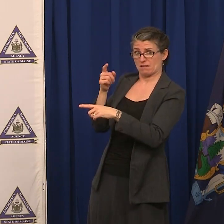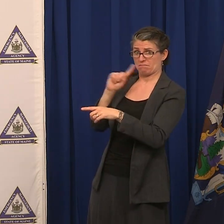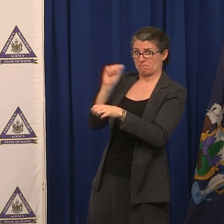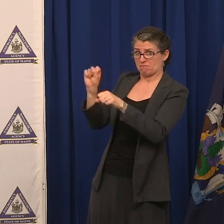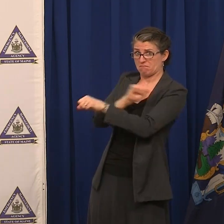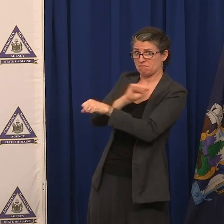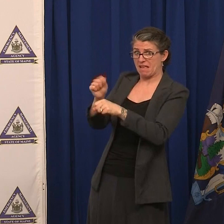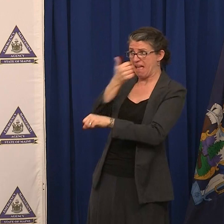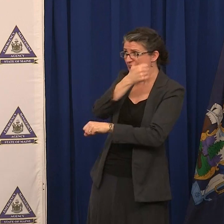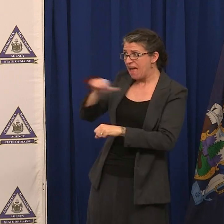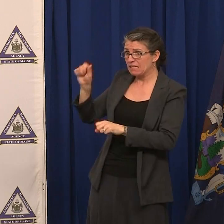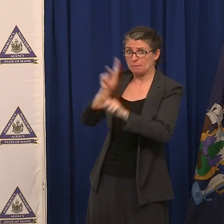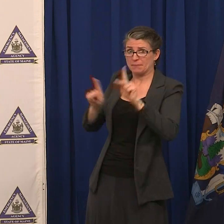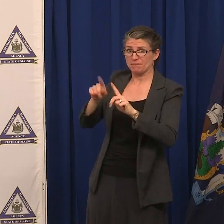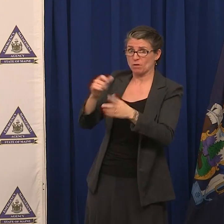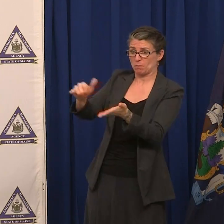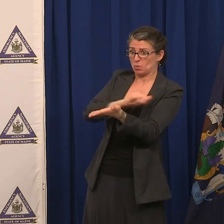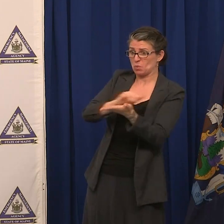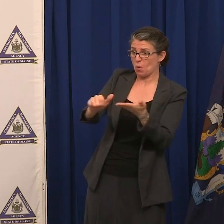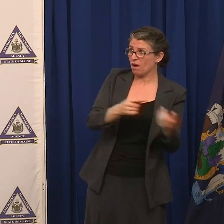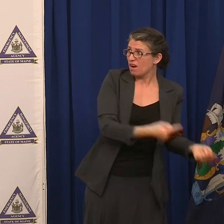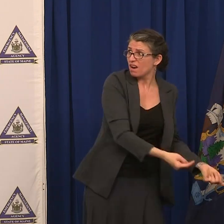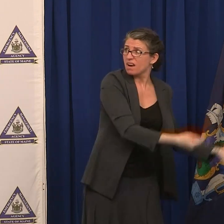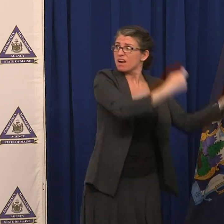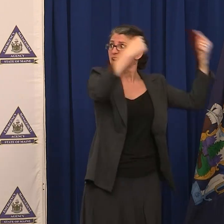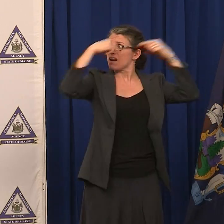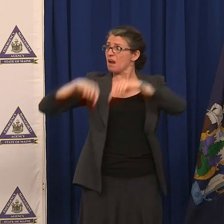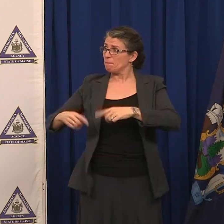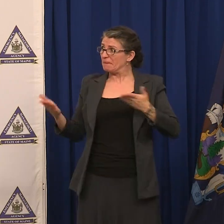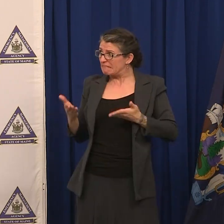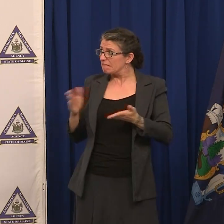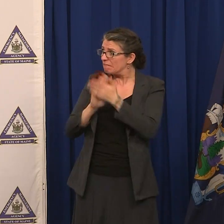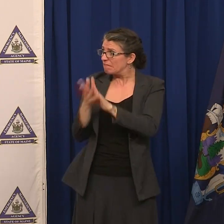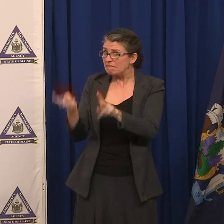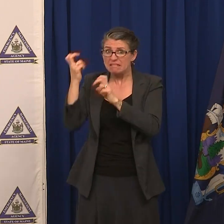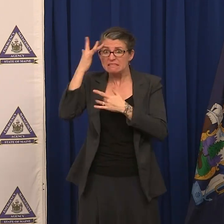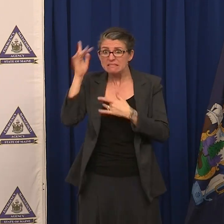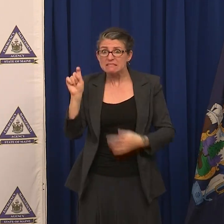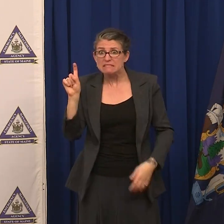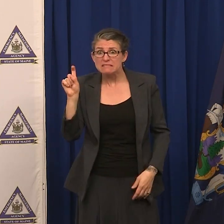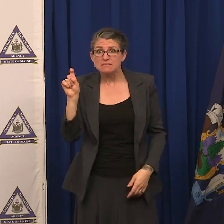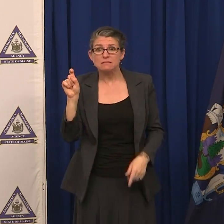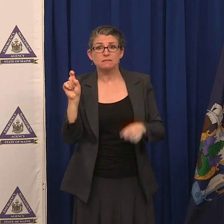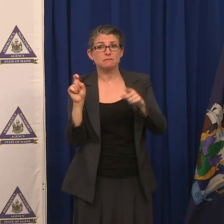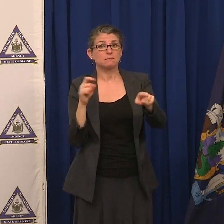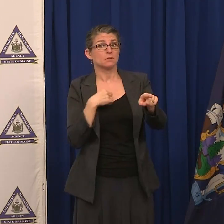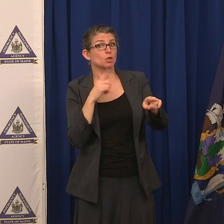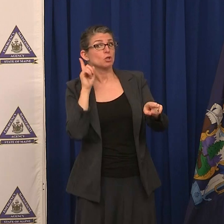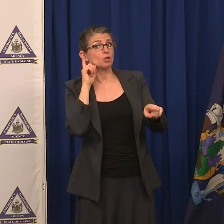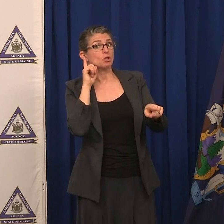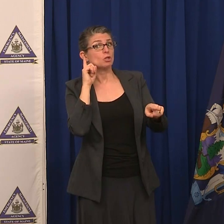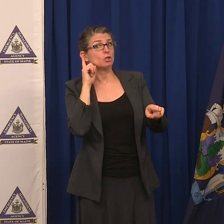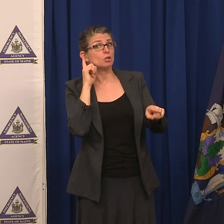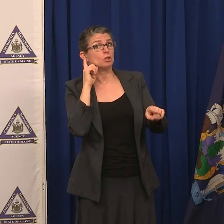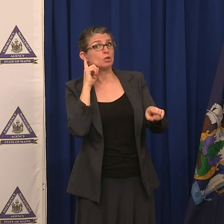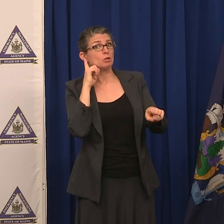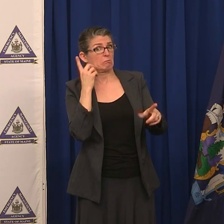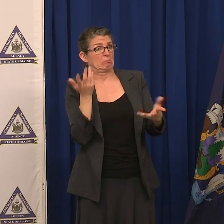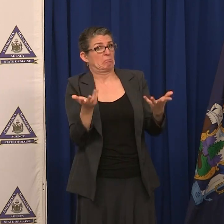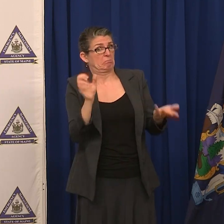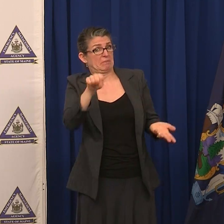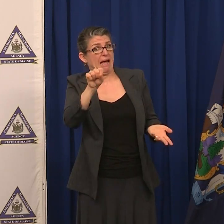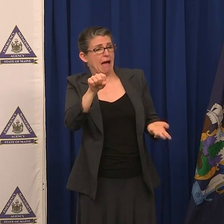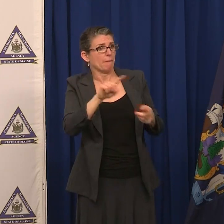haven't heard. I've heard, but that's just literally hearsay. Nothing reliable. Yeah, nothing reliable. Yep. Are you aware